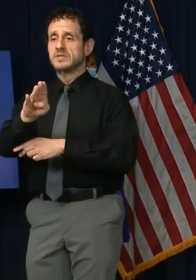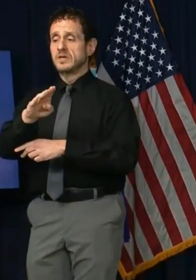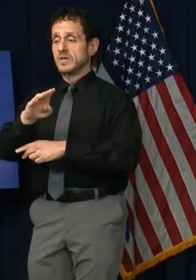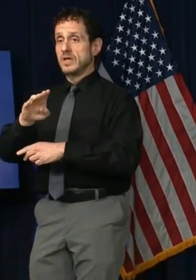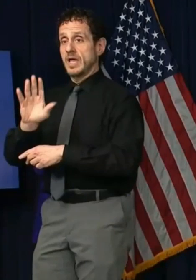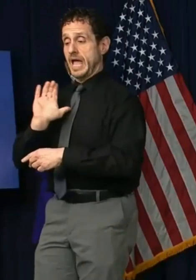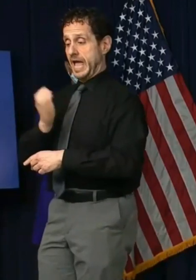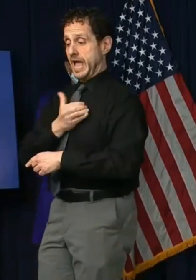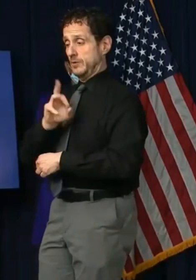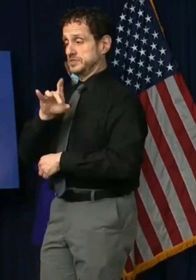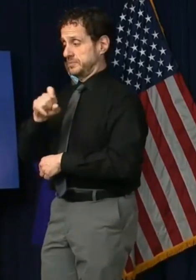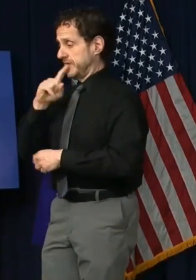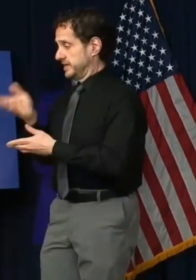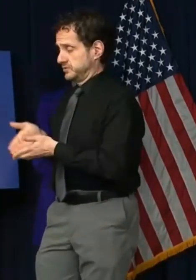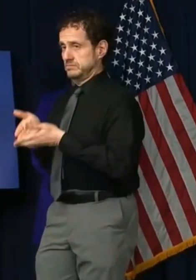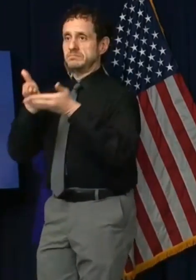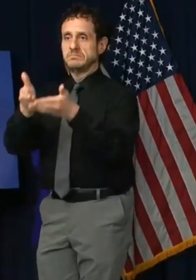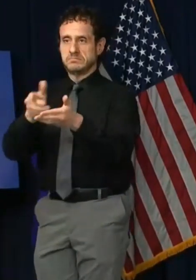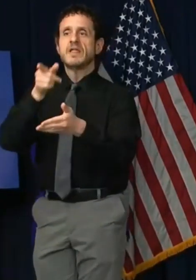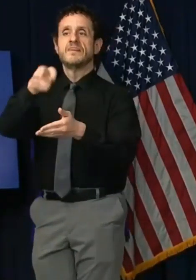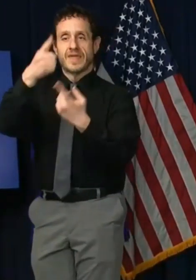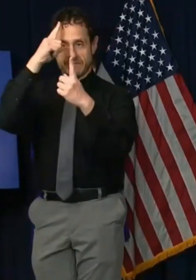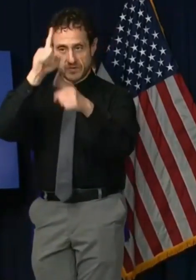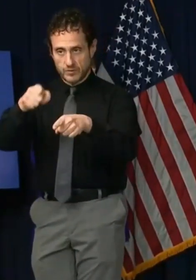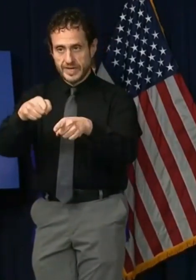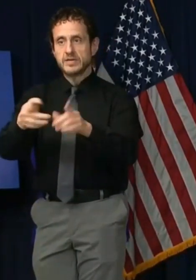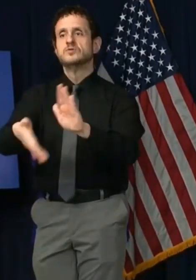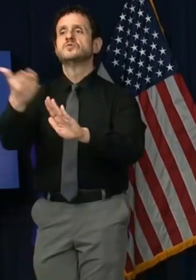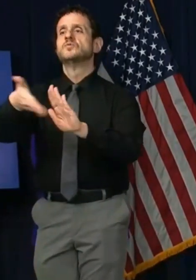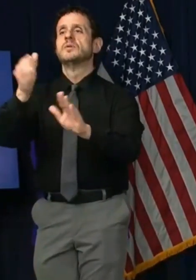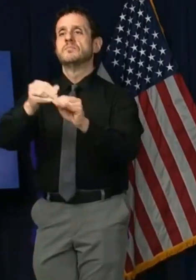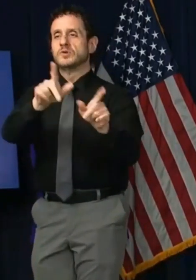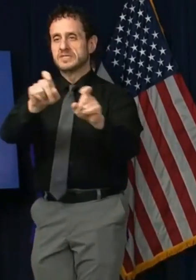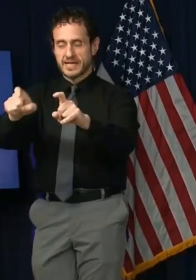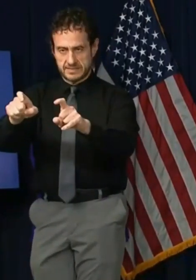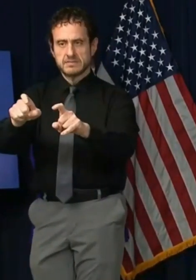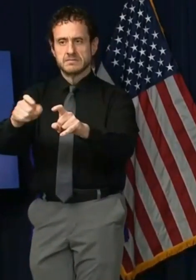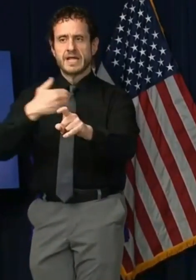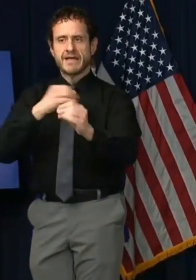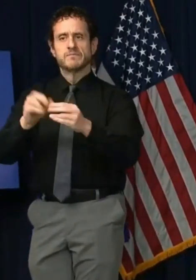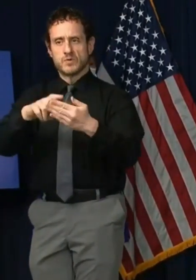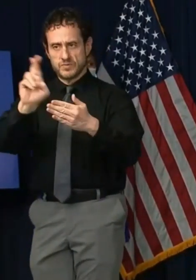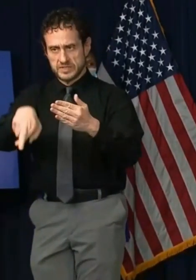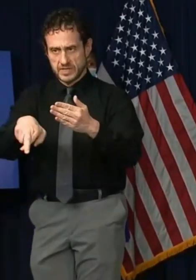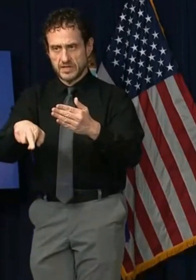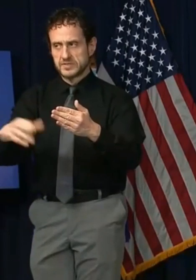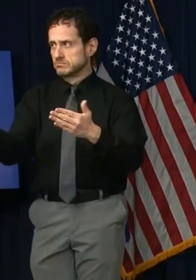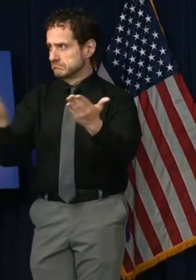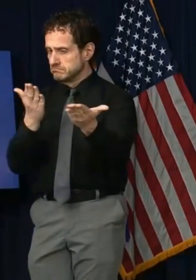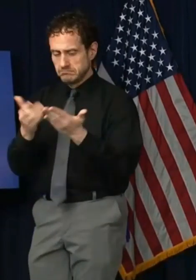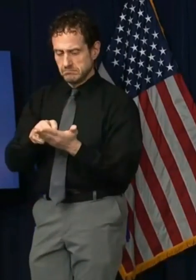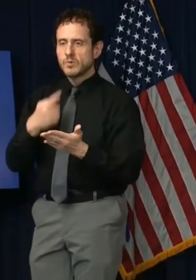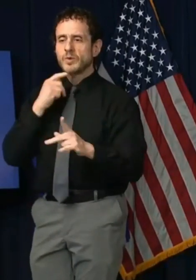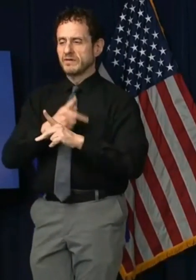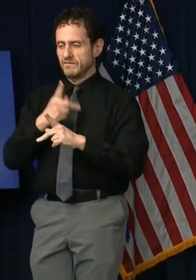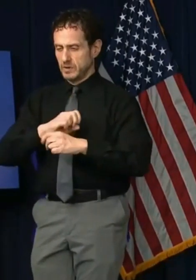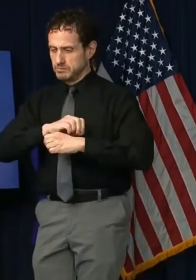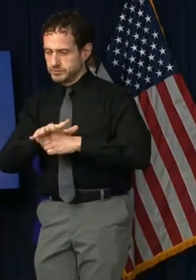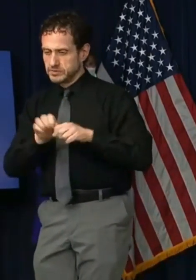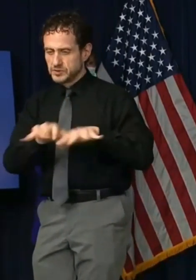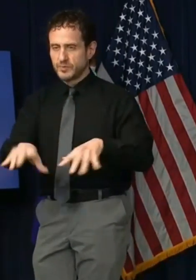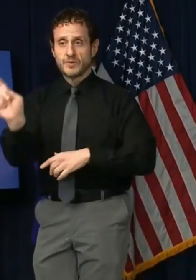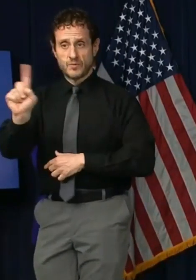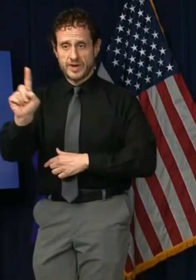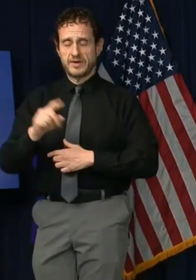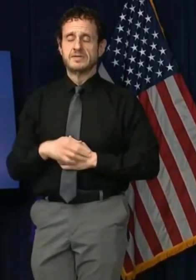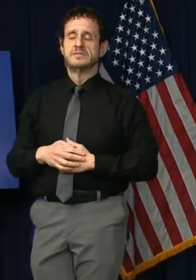they've agreed to run more specimens to deliver more test results. Rounding out the components necessary to do more